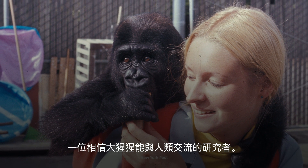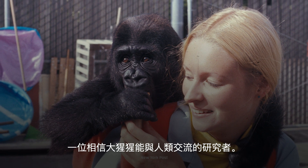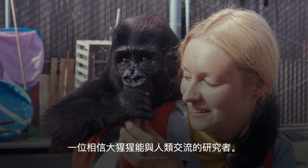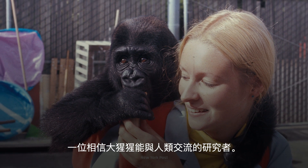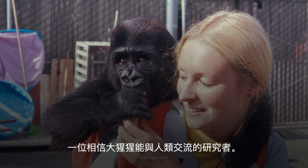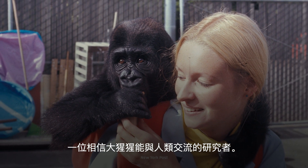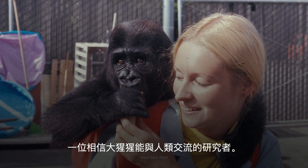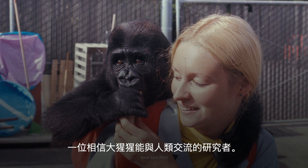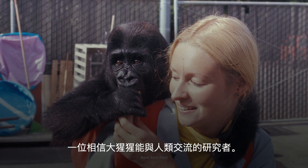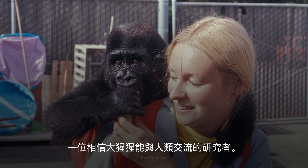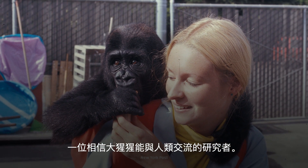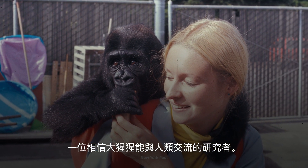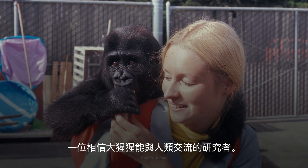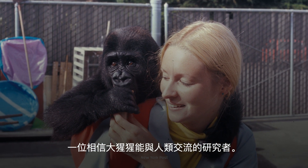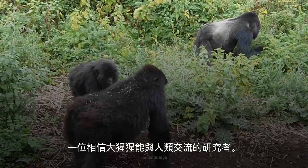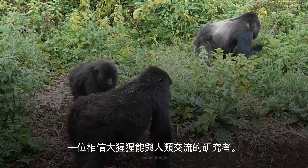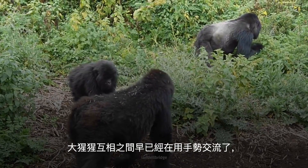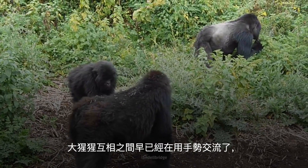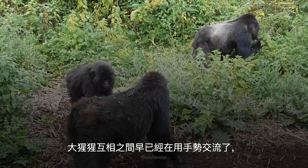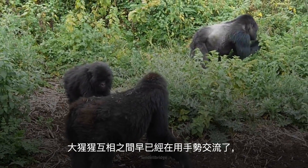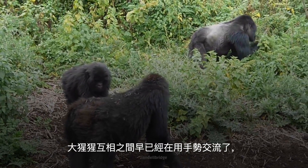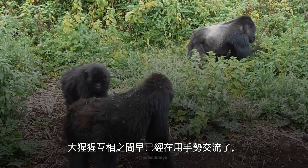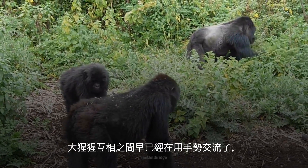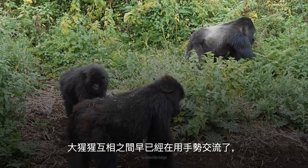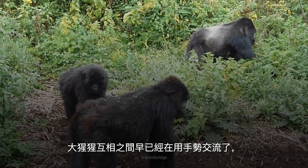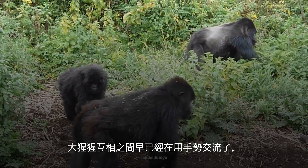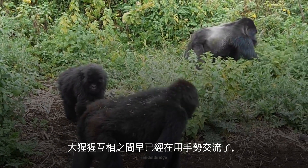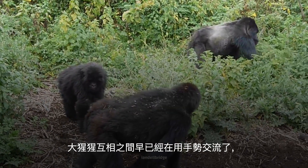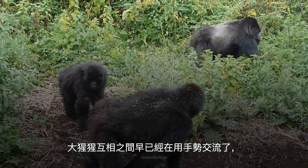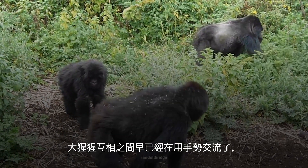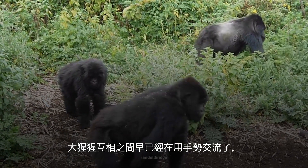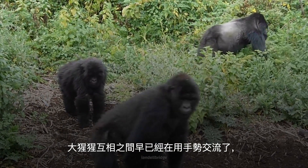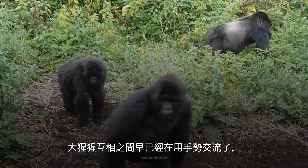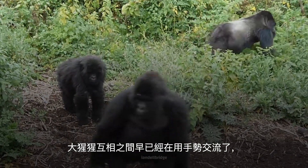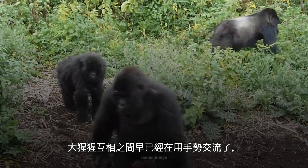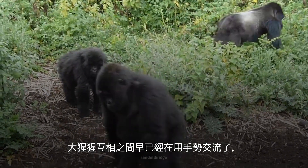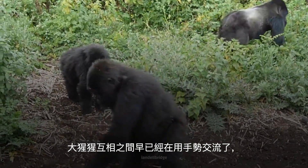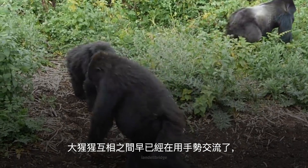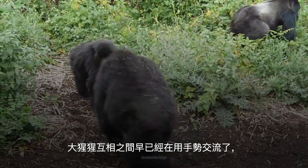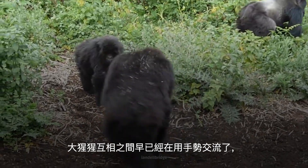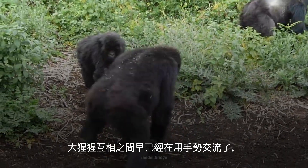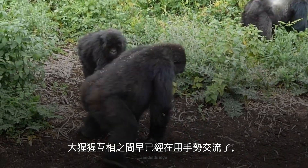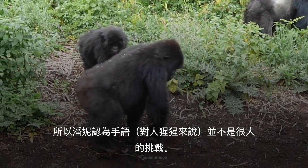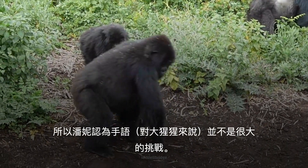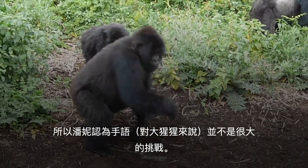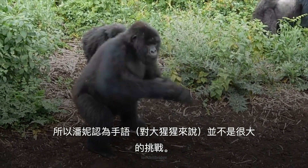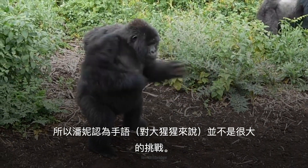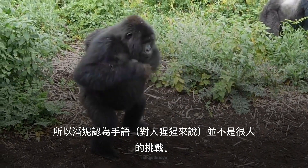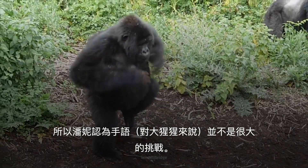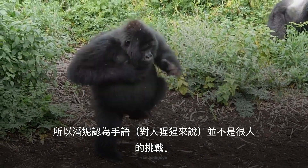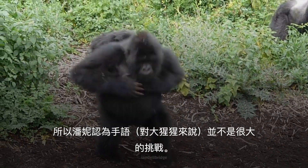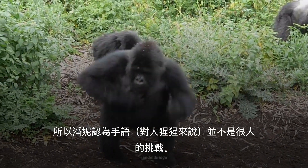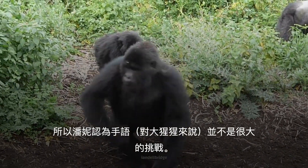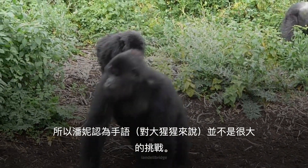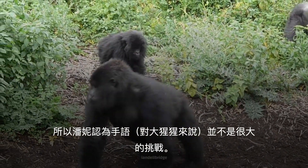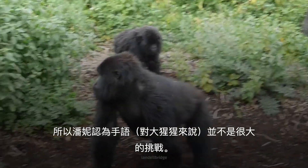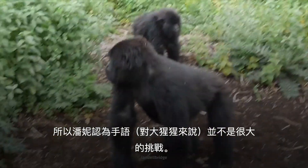could communicate with humans. Gorillas already communicate with each other using gestures, so Penny believed that sign language wouldn't be that much